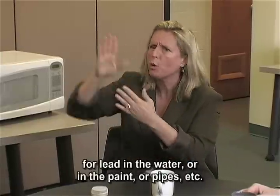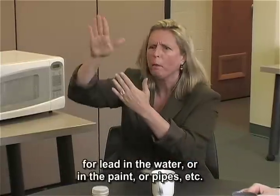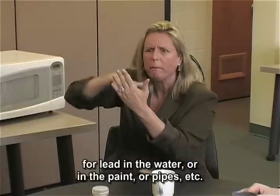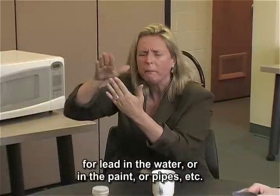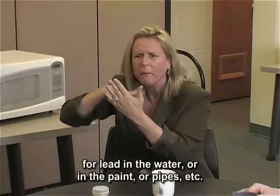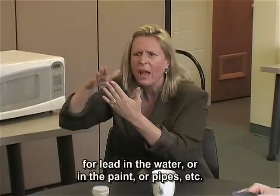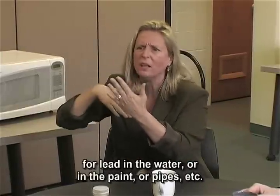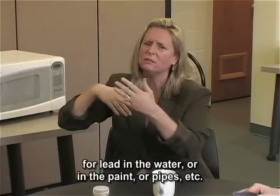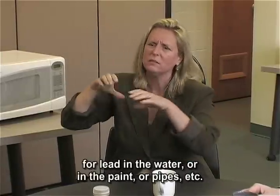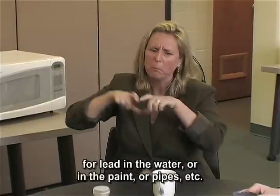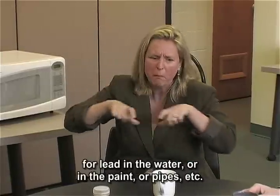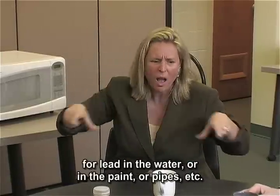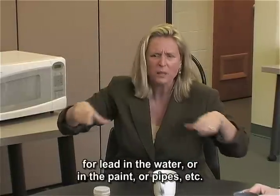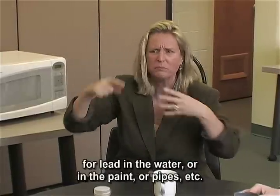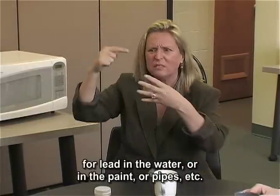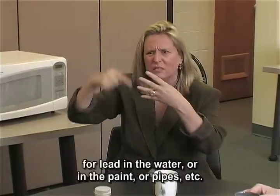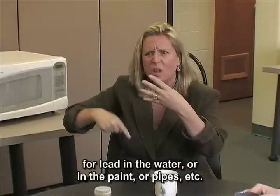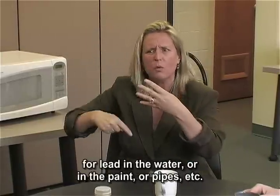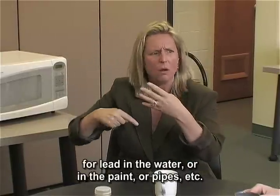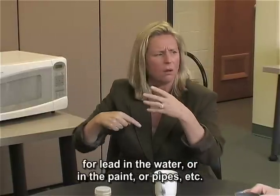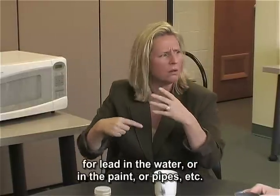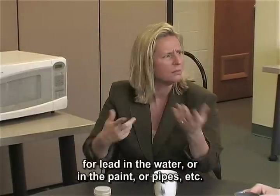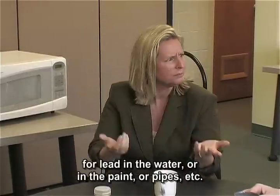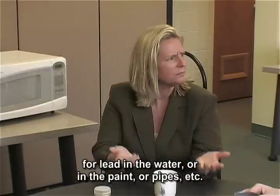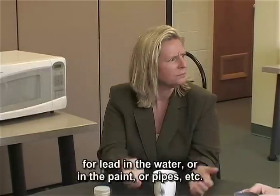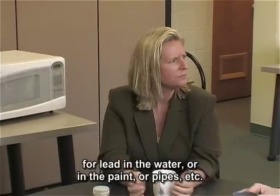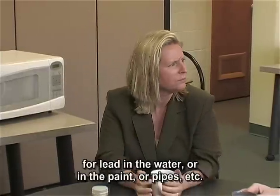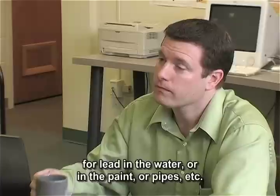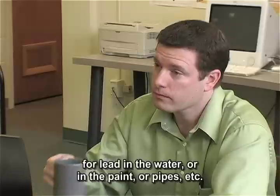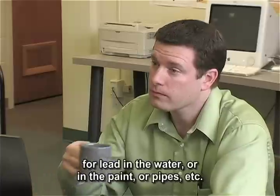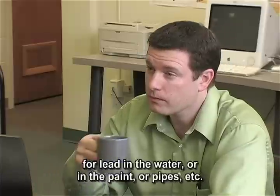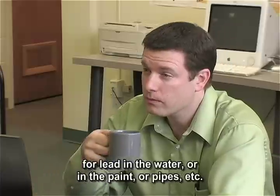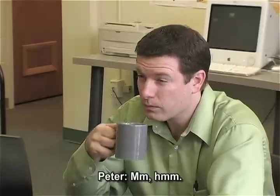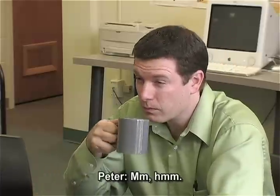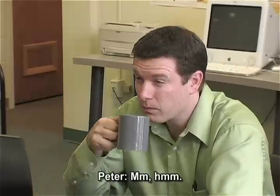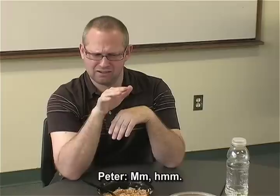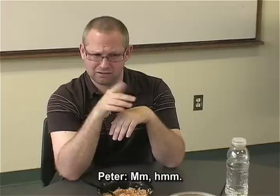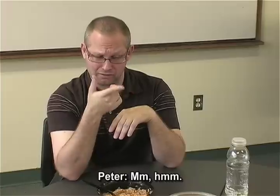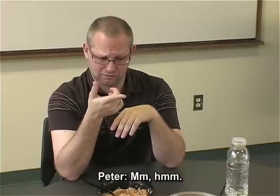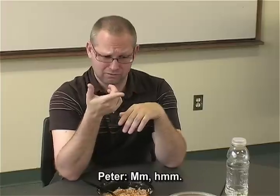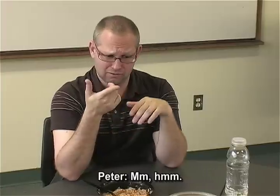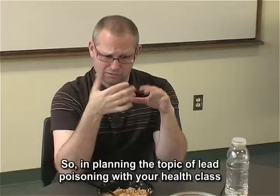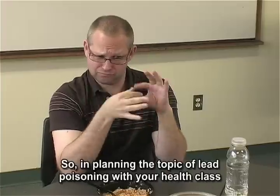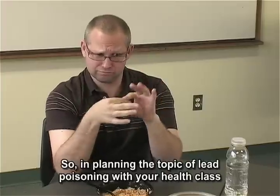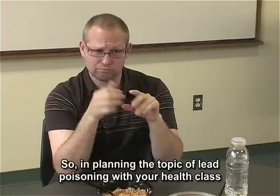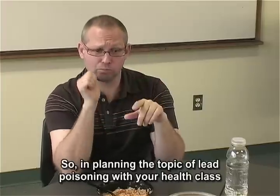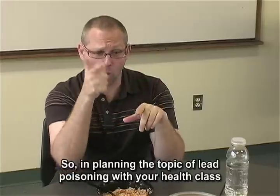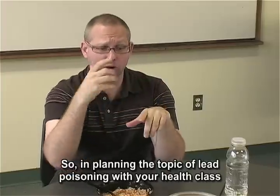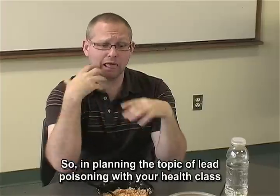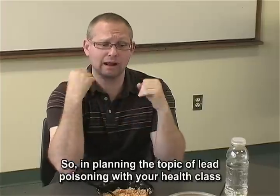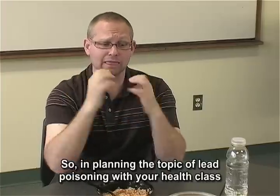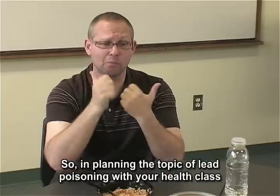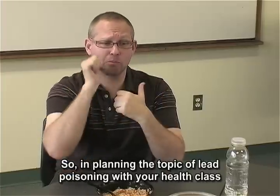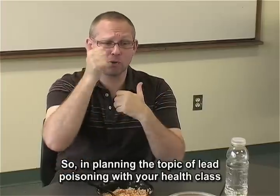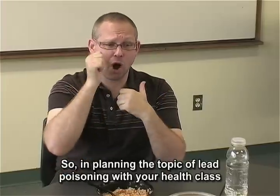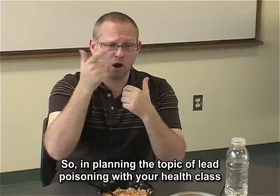paint or pipes, etc. Mm-hmm. So, in planning the topic of lead